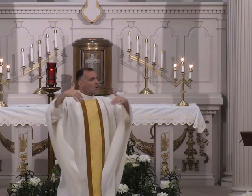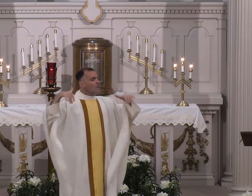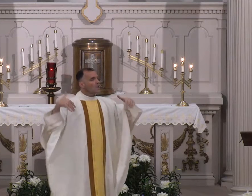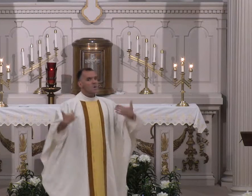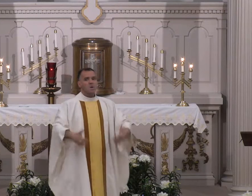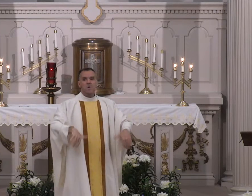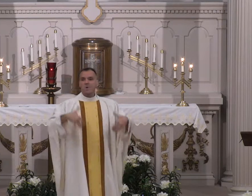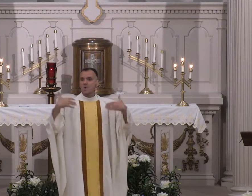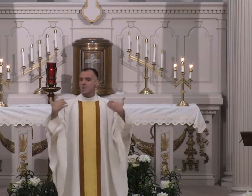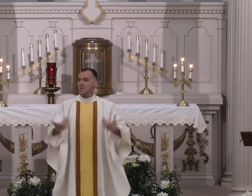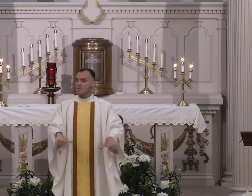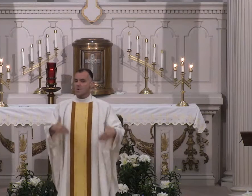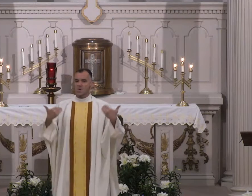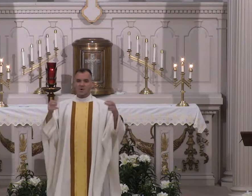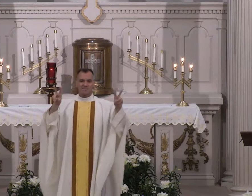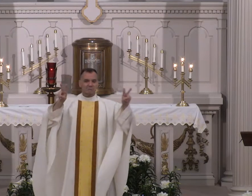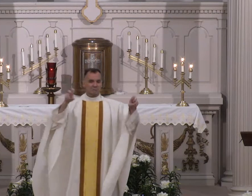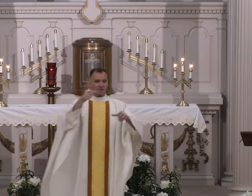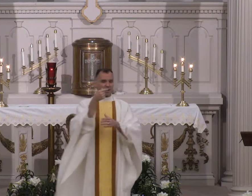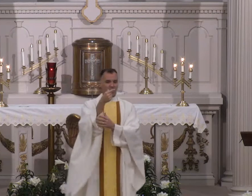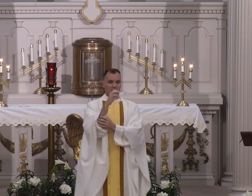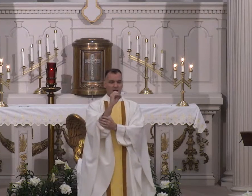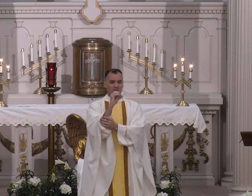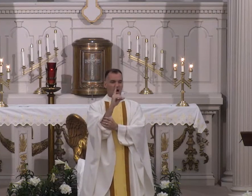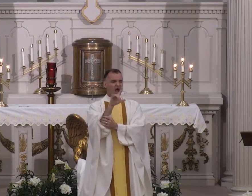Today in our society today